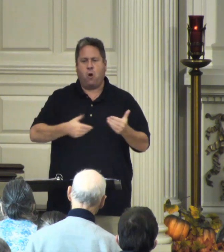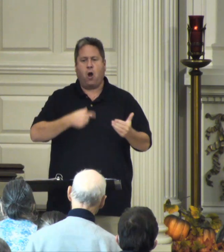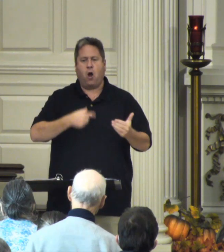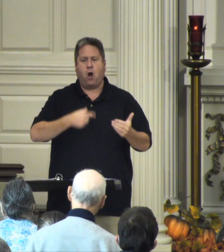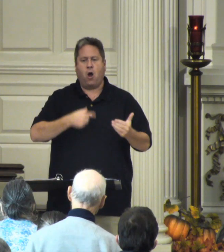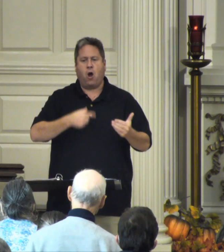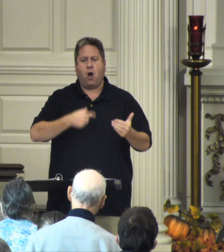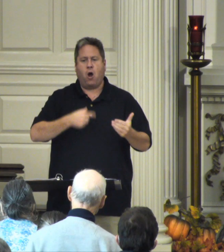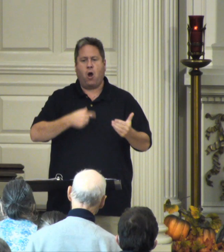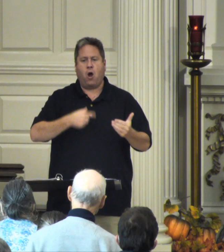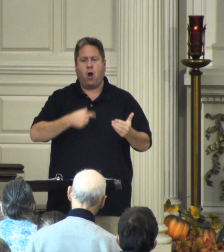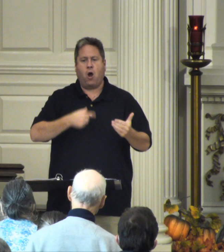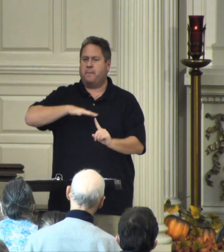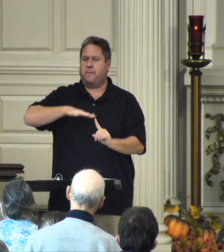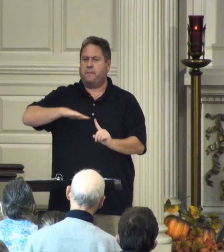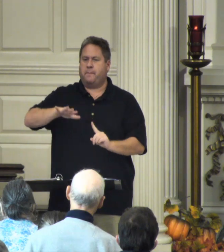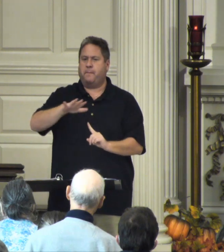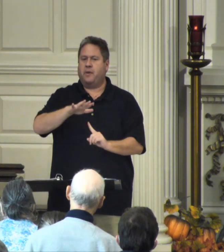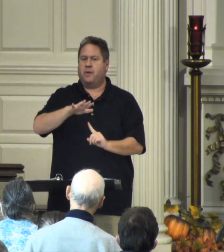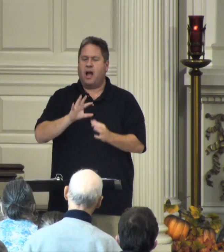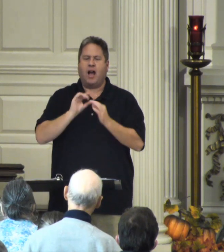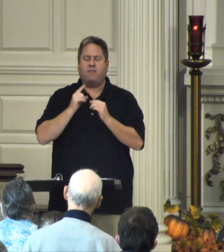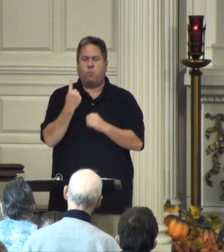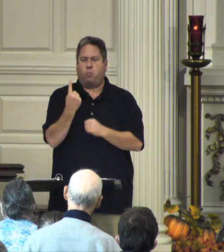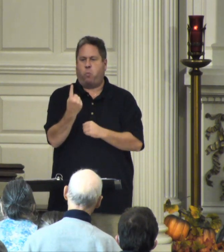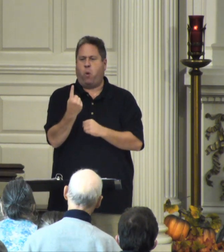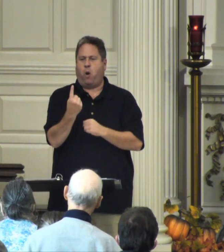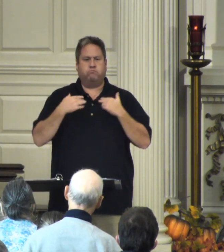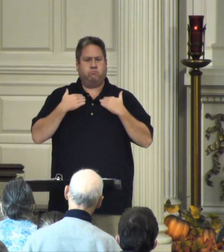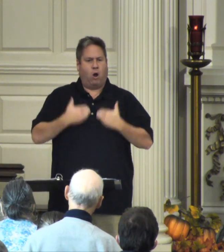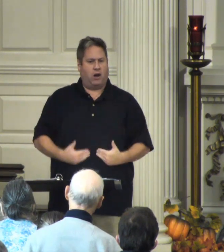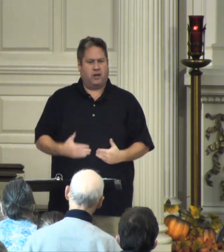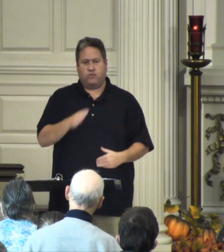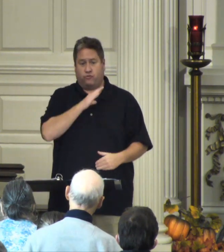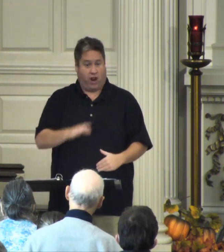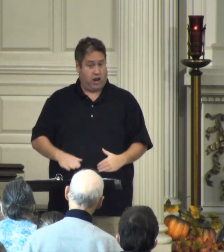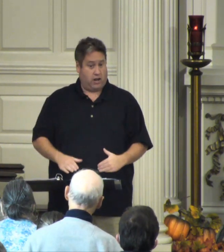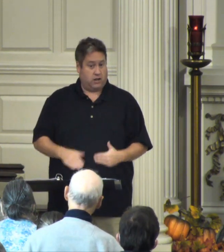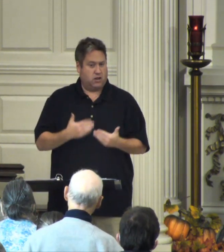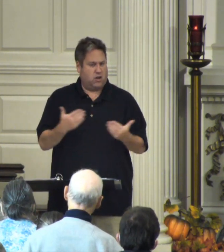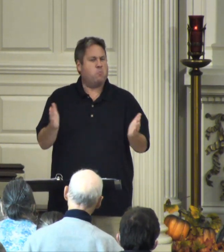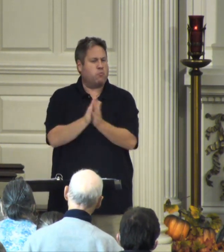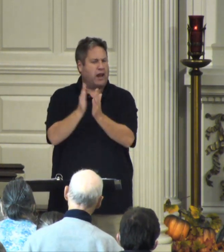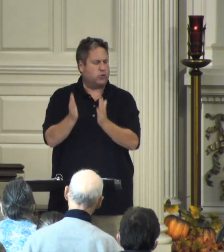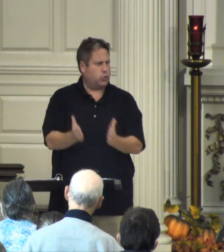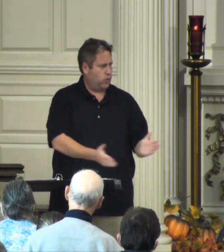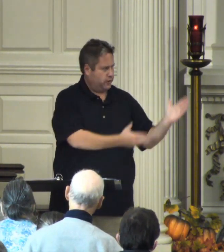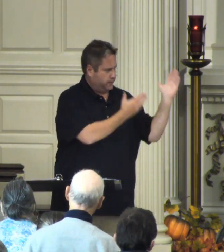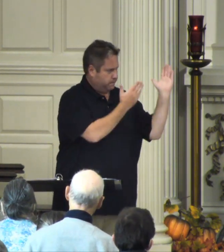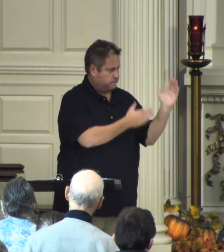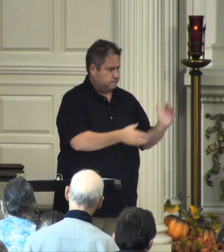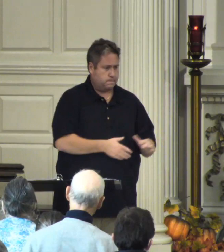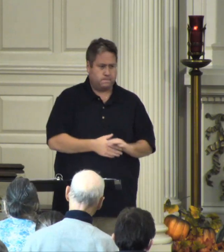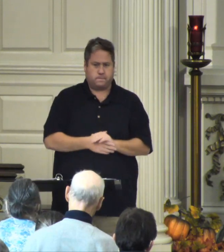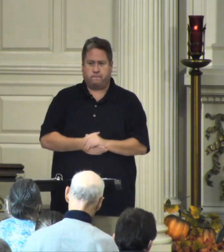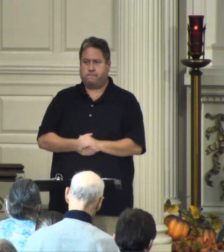in an atmosphere of synodality. We pray to the Lord.